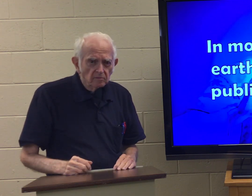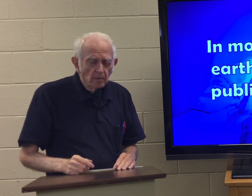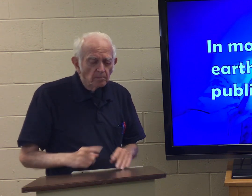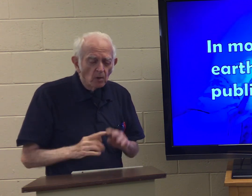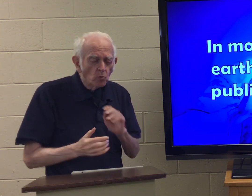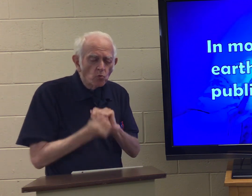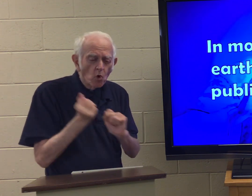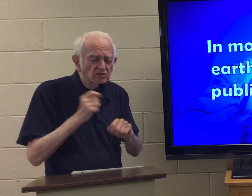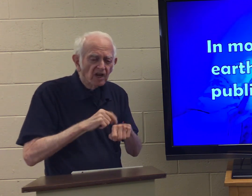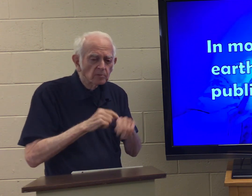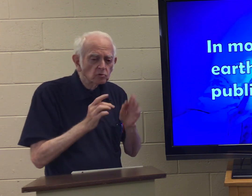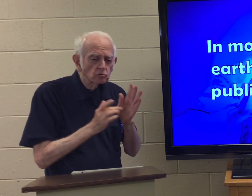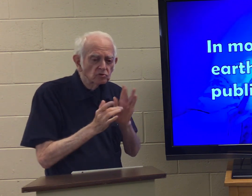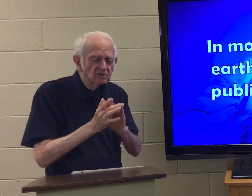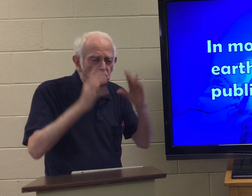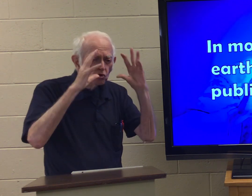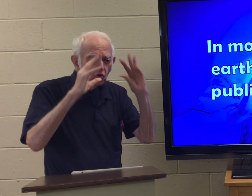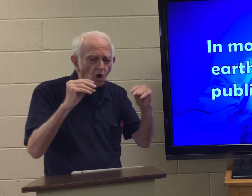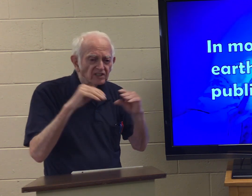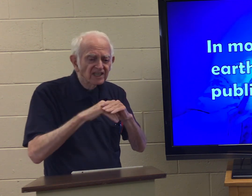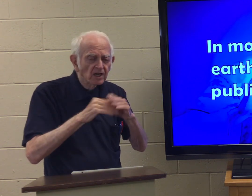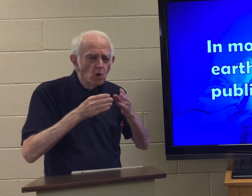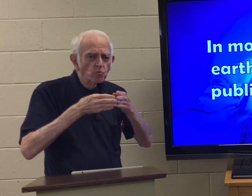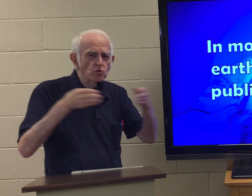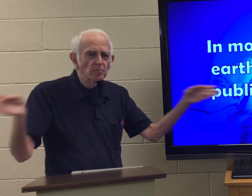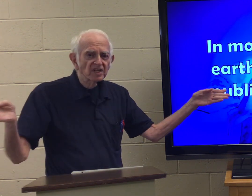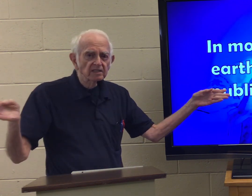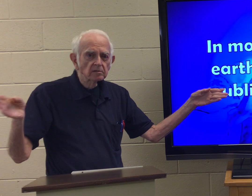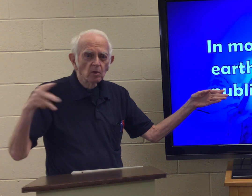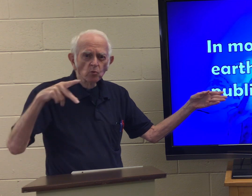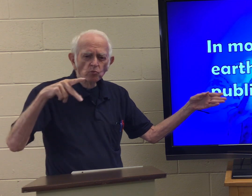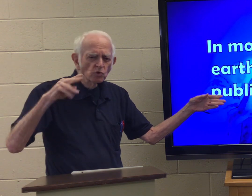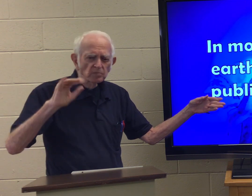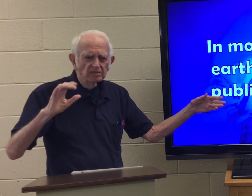know. But most of the time, Jesus taught in public.